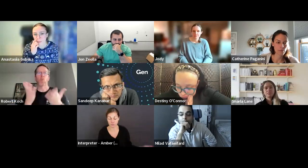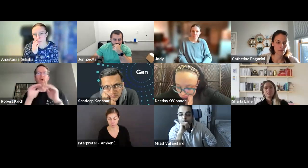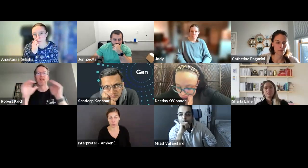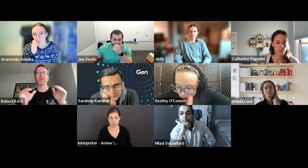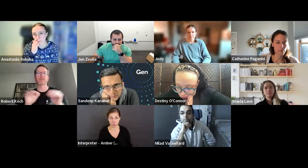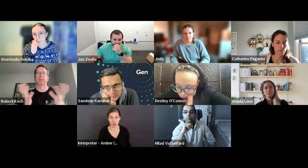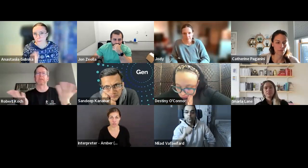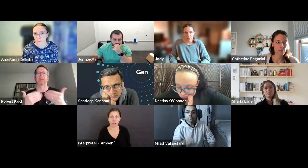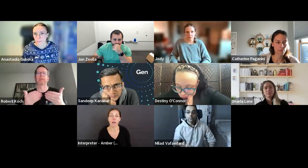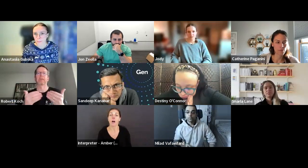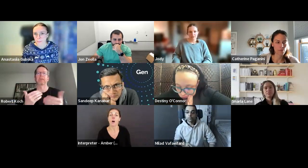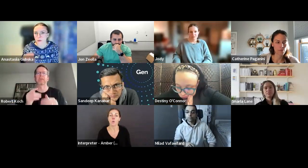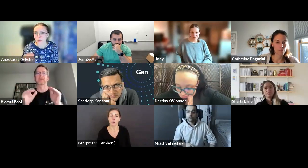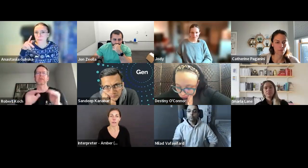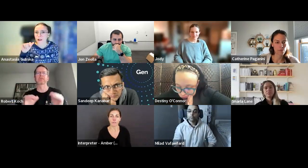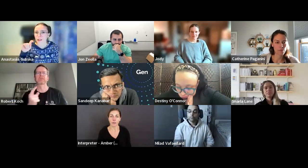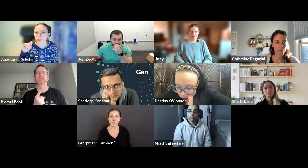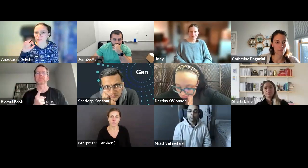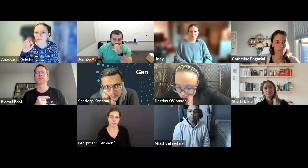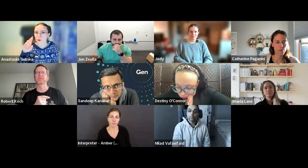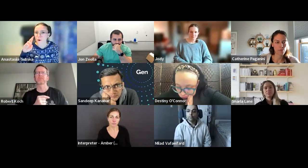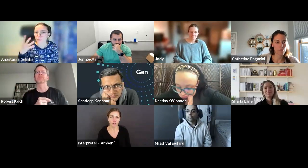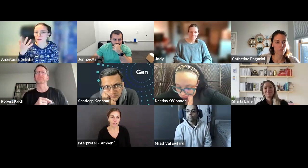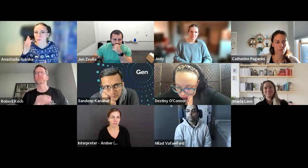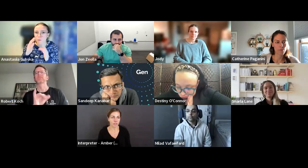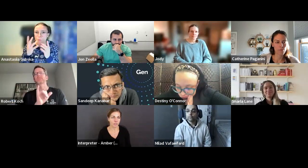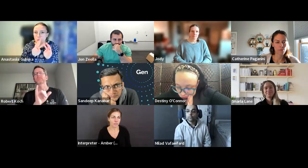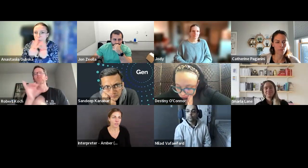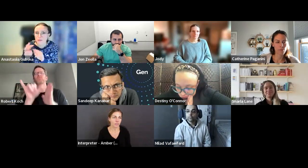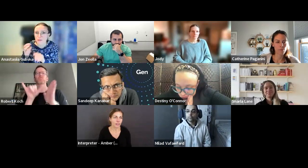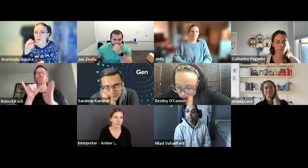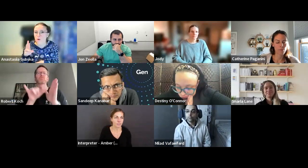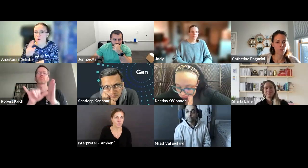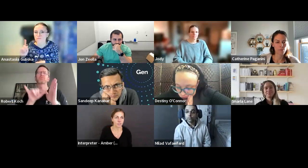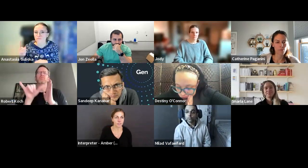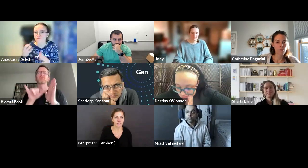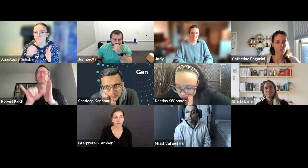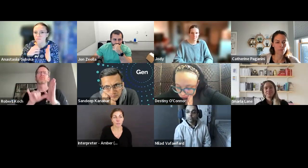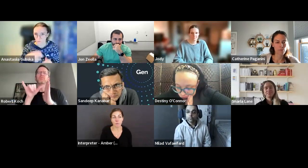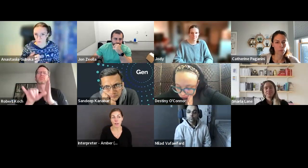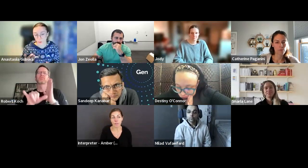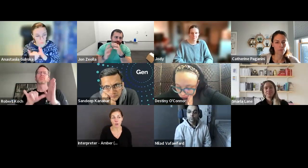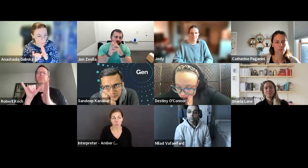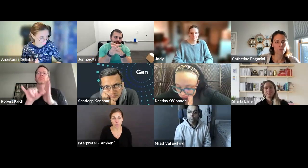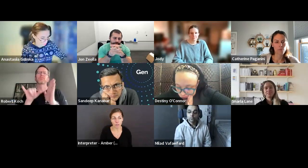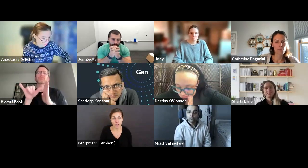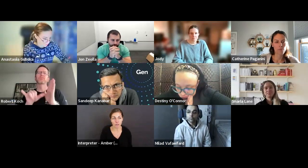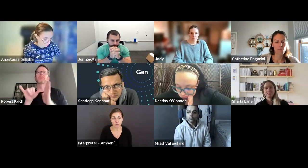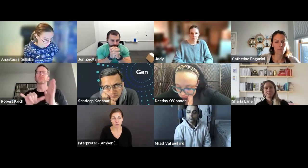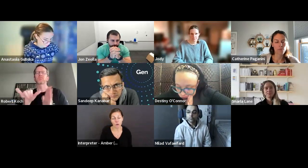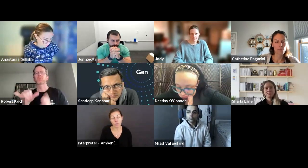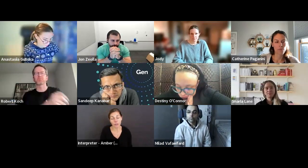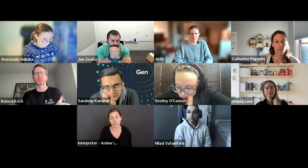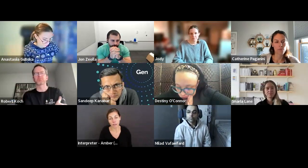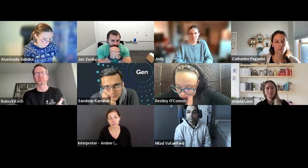or learn the words. Oh, okay. Various levels. Okay. And she's like, maybe we have it on a website